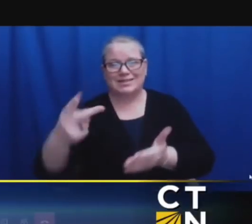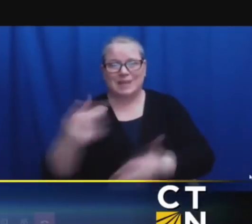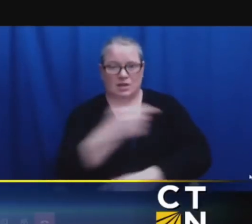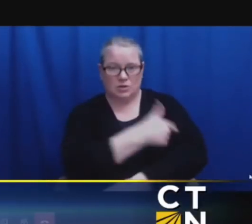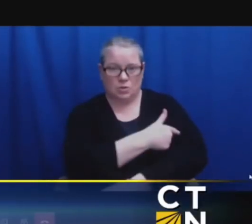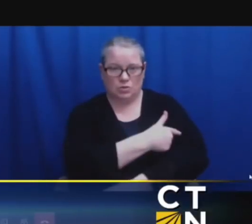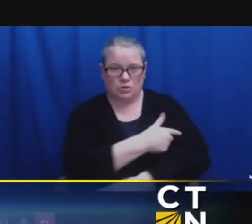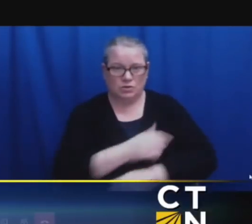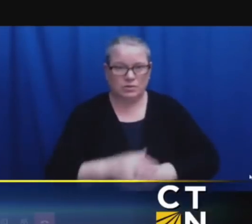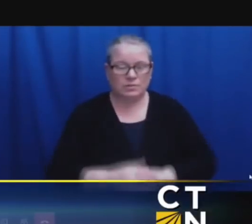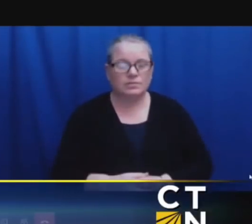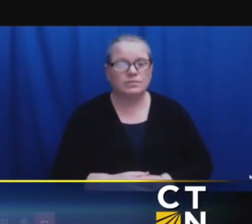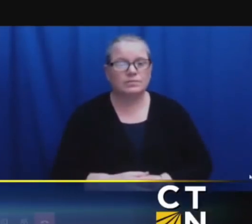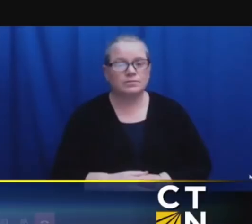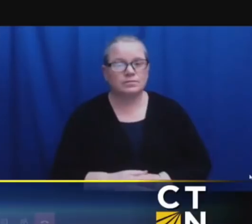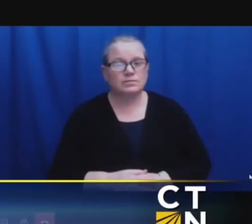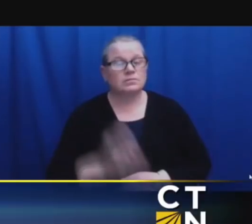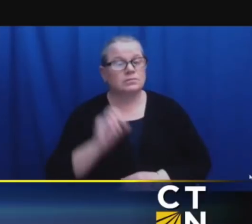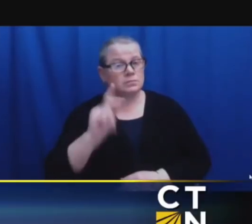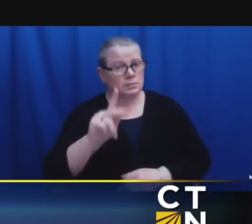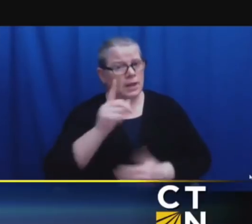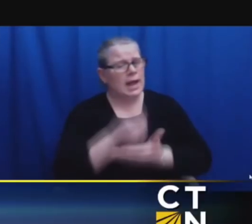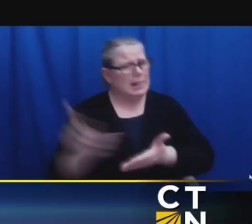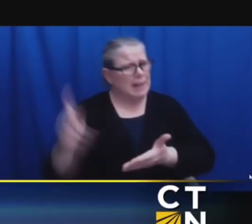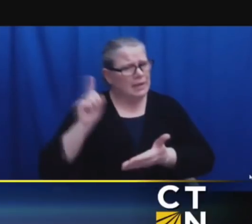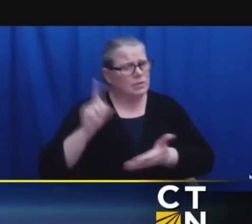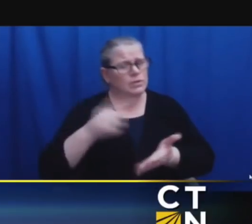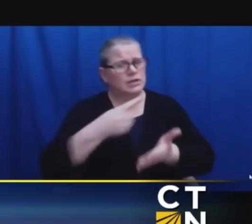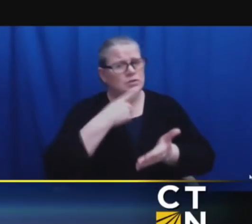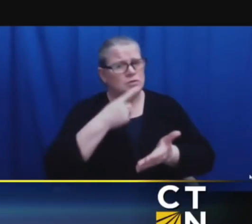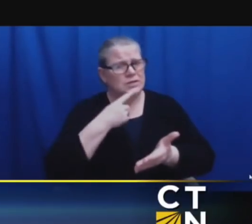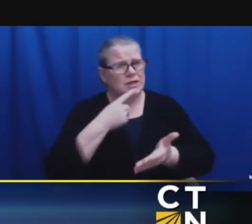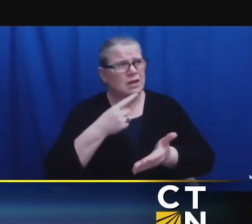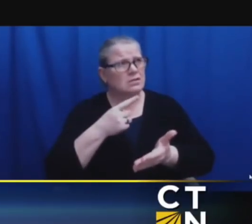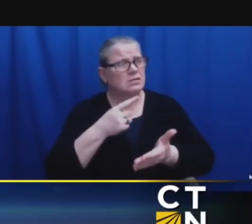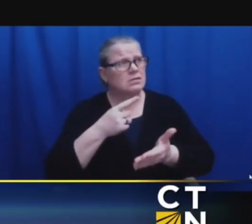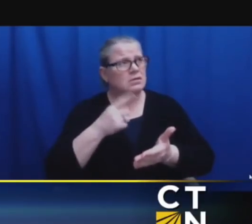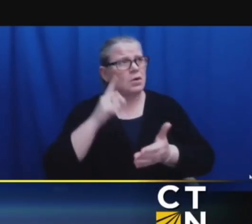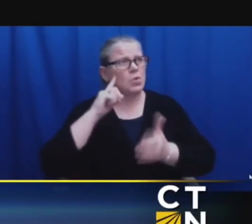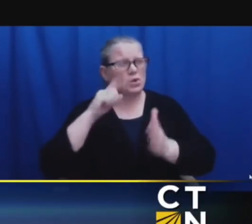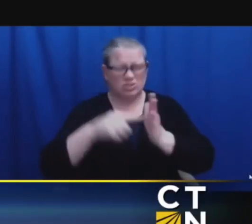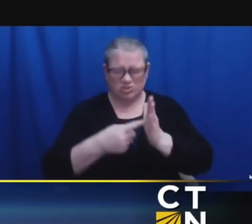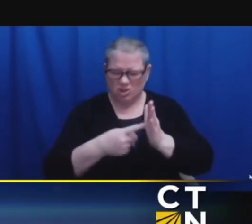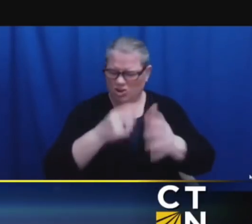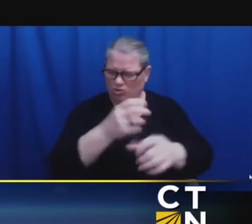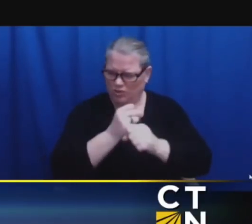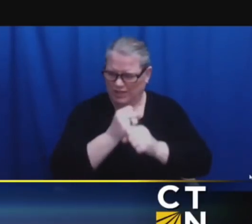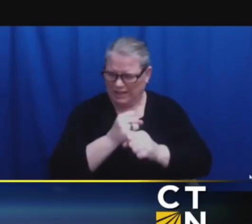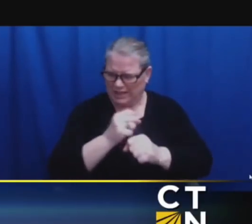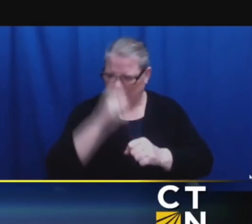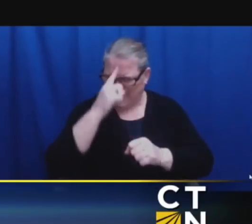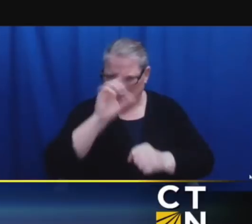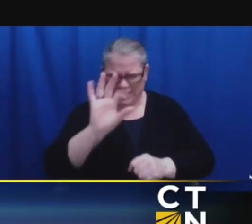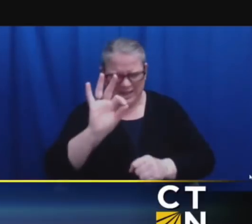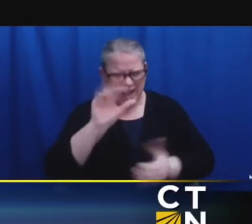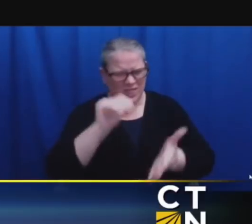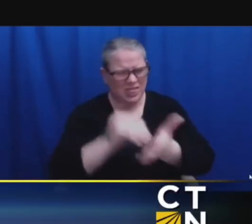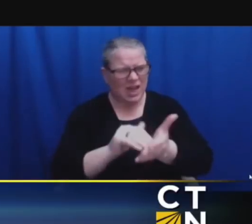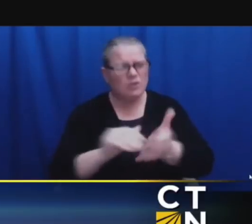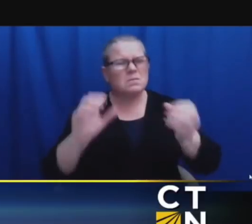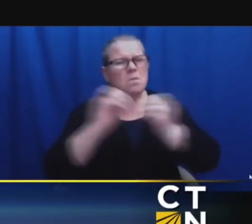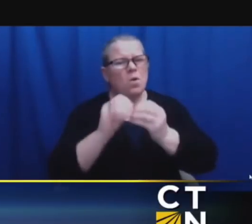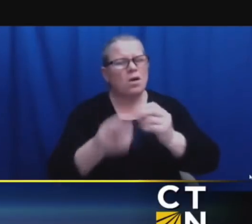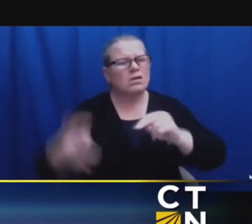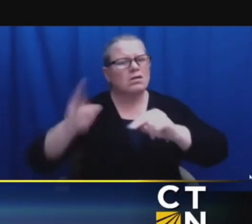and does that reflect, because I know you guys said last week we were going to start getting, I think, was it 9,000 more from Moderna in weekly